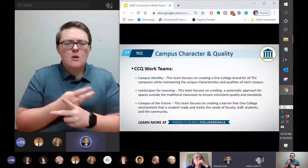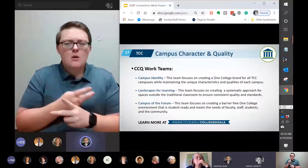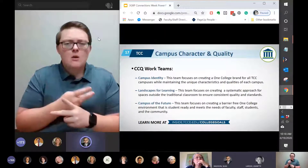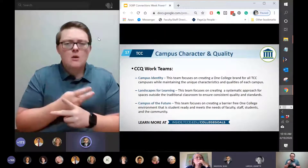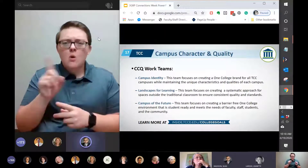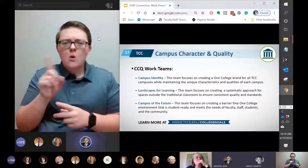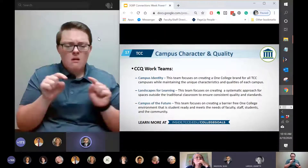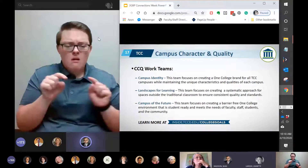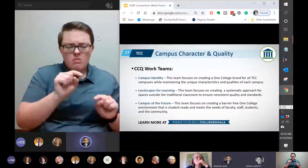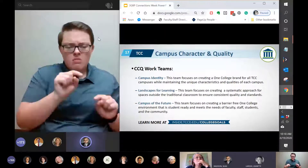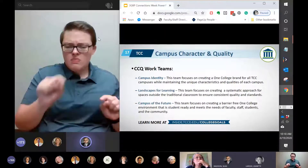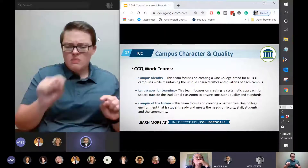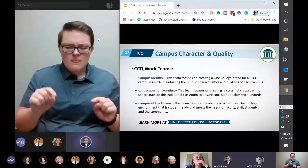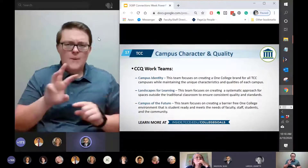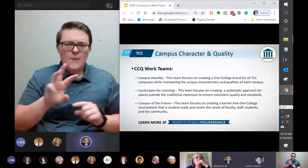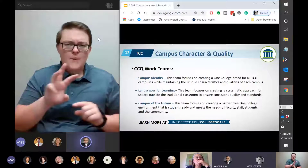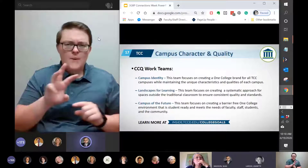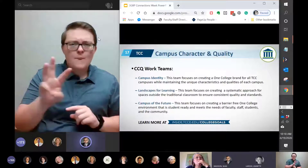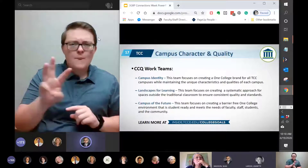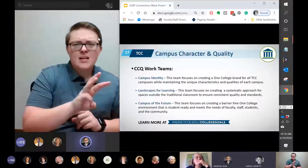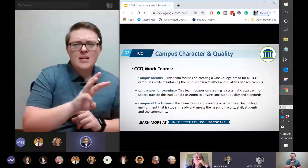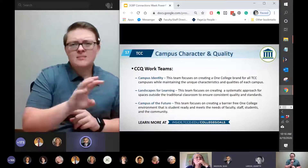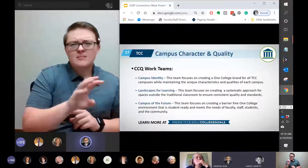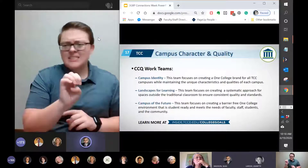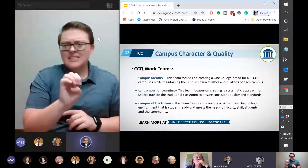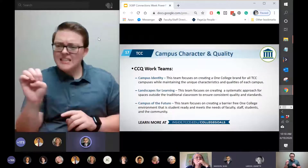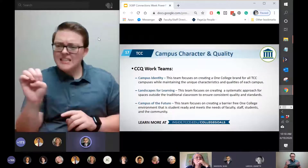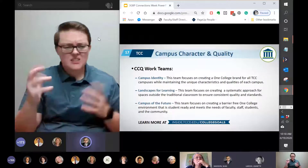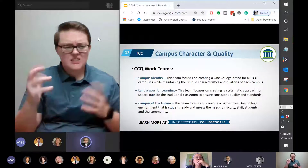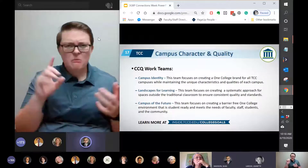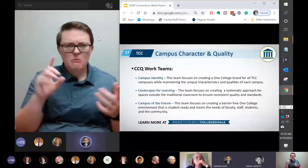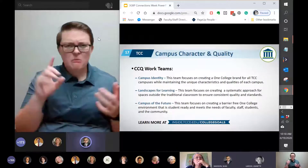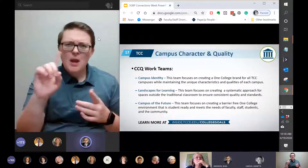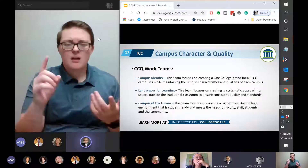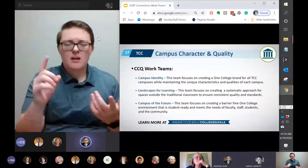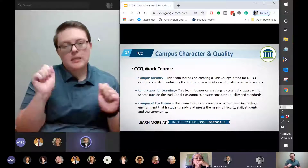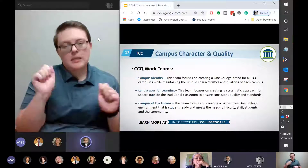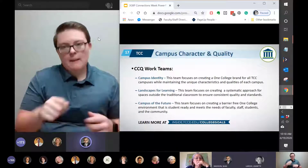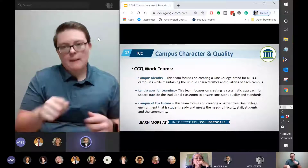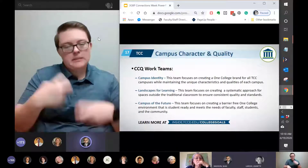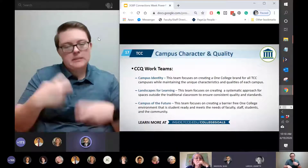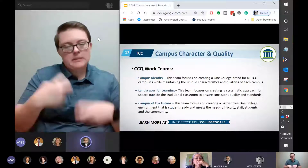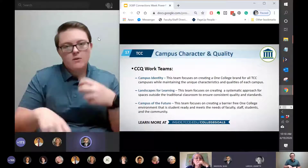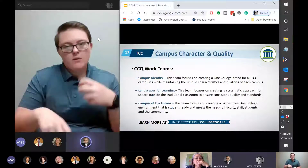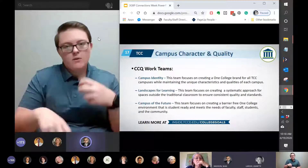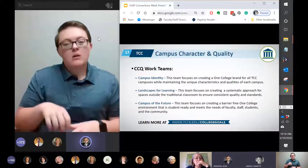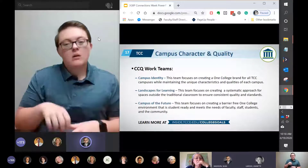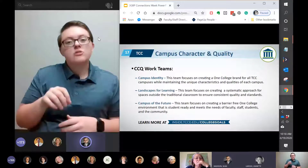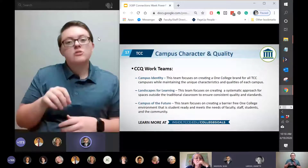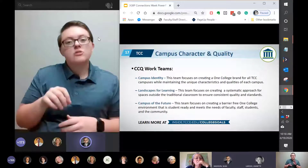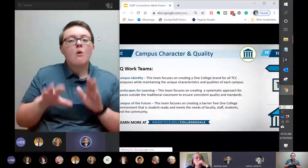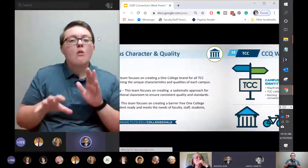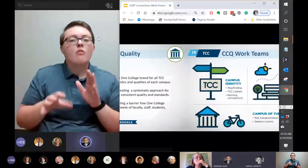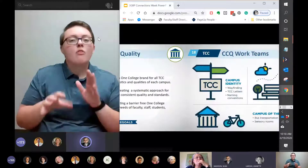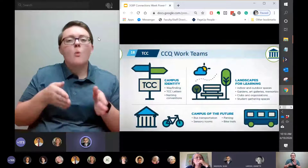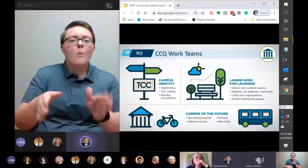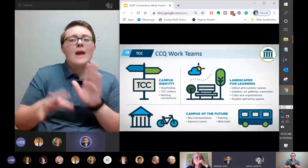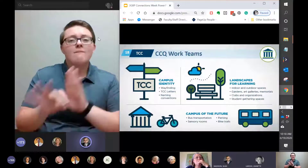is versus East Fork. So the wayfinding will certainly definitely be helpful. Next slide.